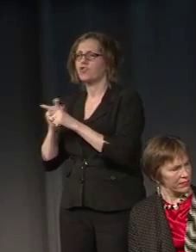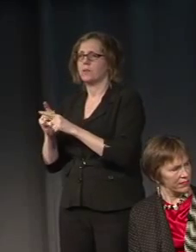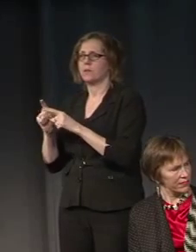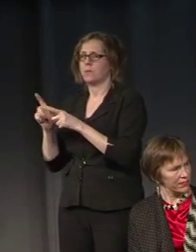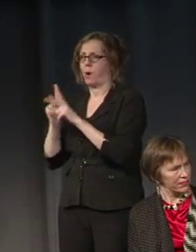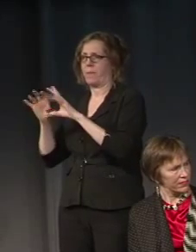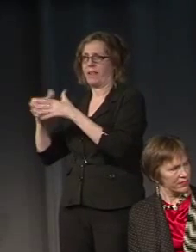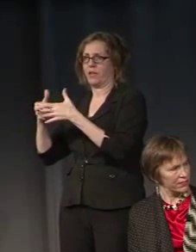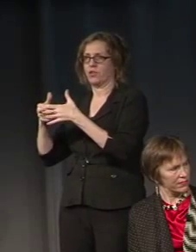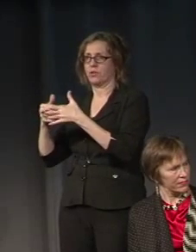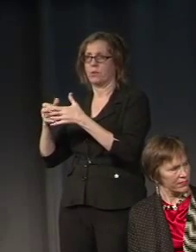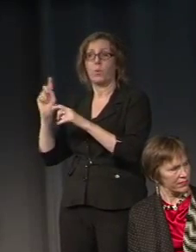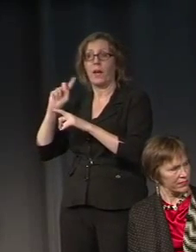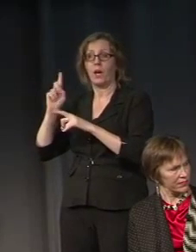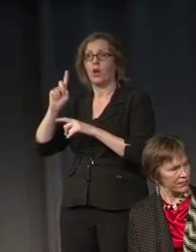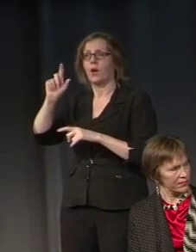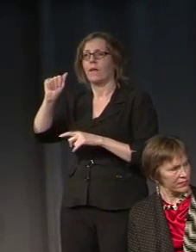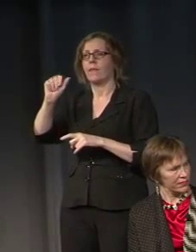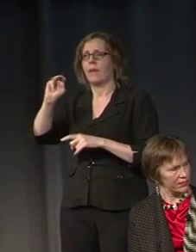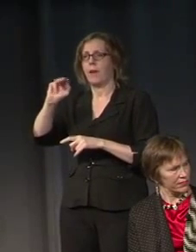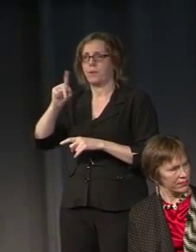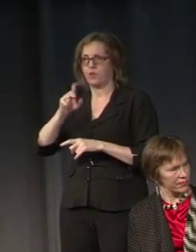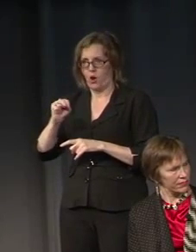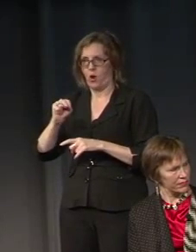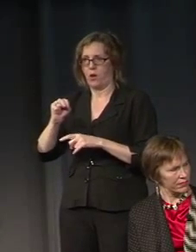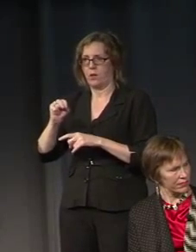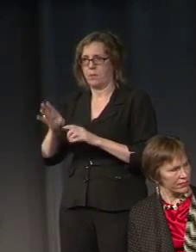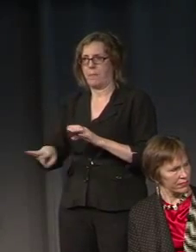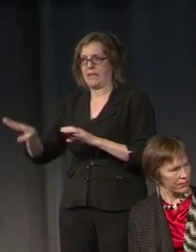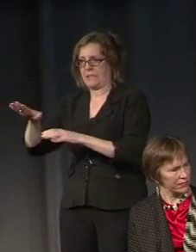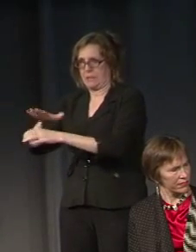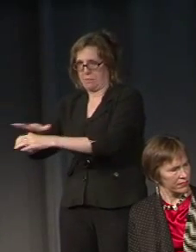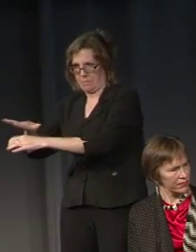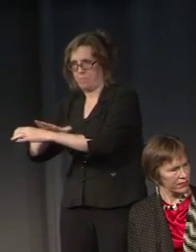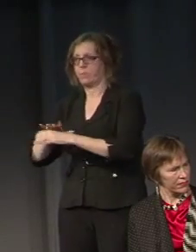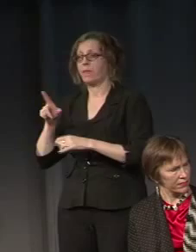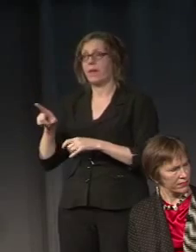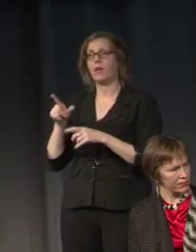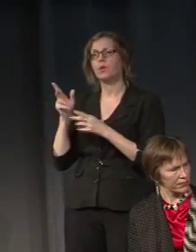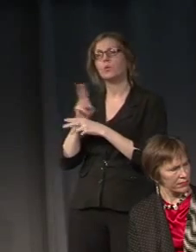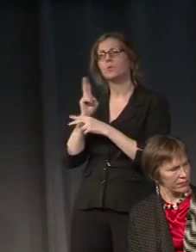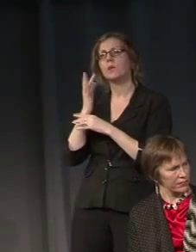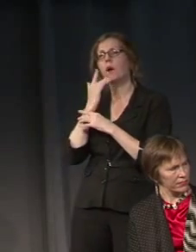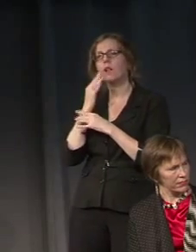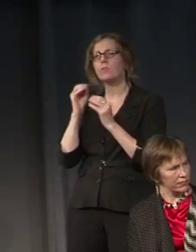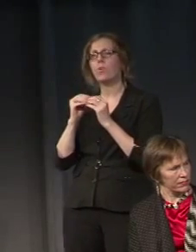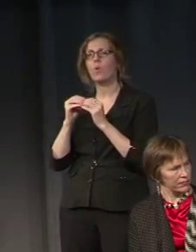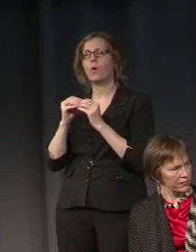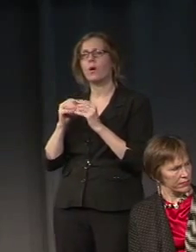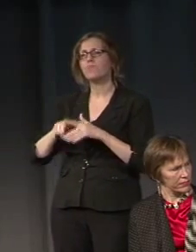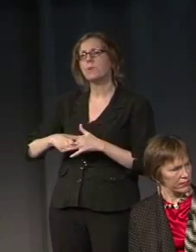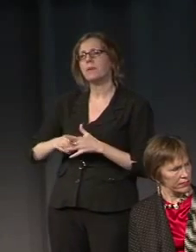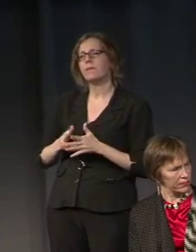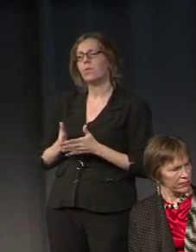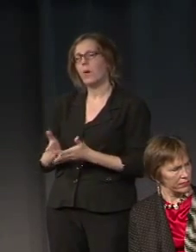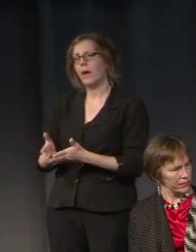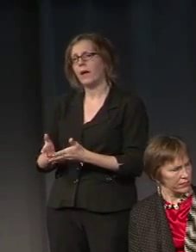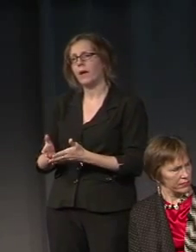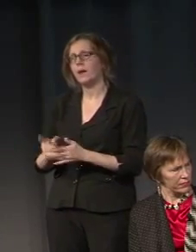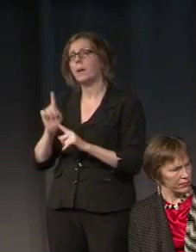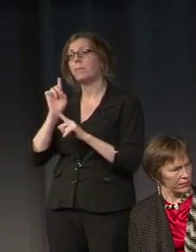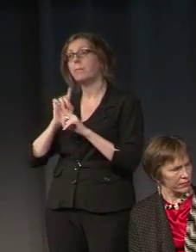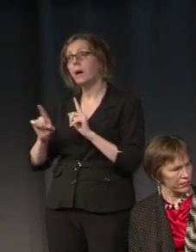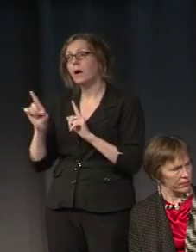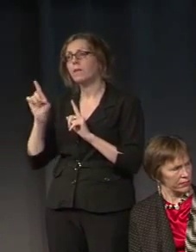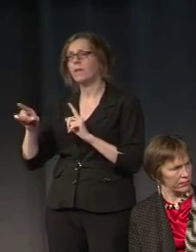basin who seem to use color in a way that's much more primitive in some sense, but captures in its heart what it is that I